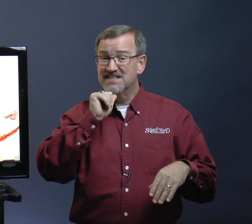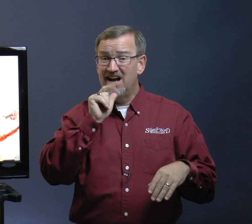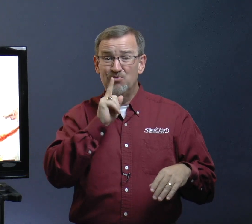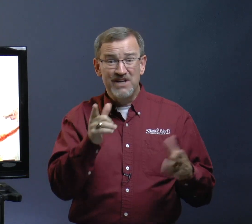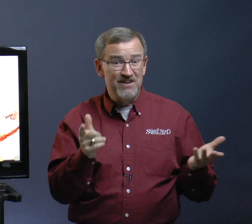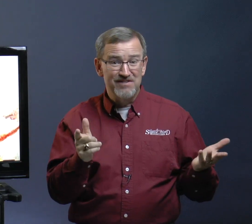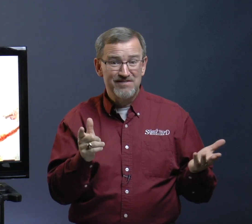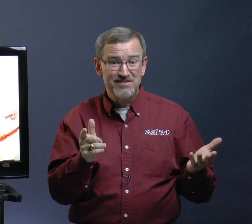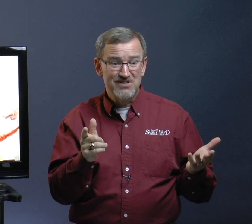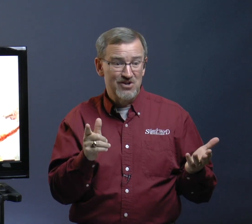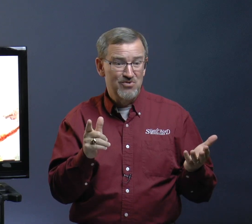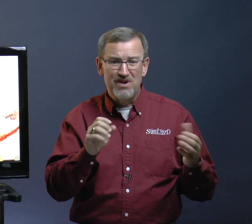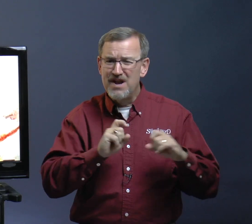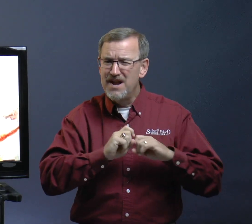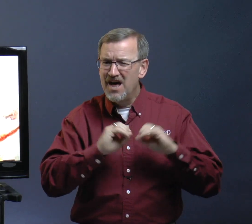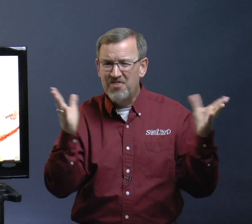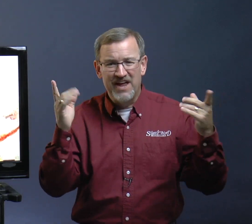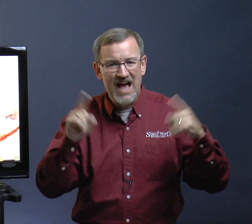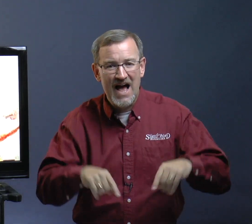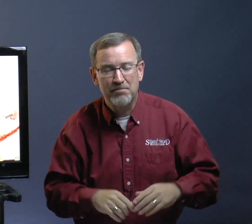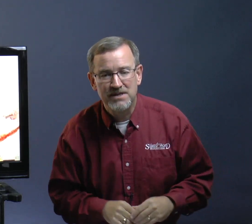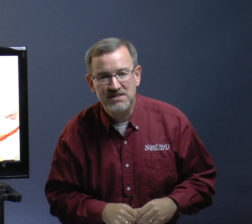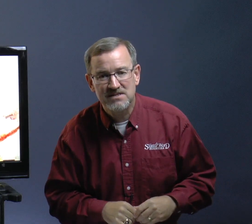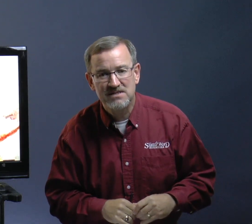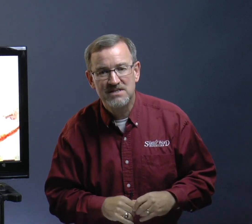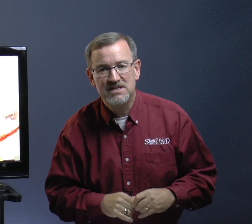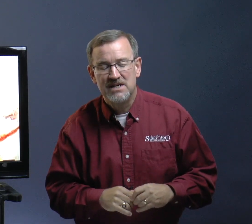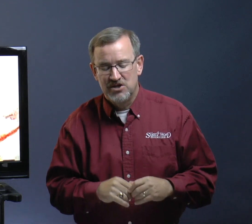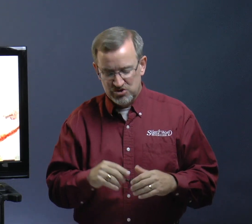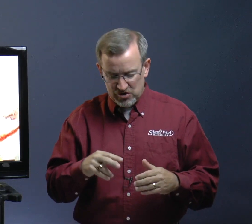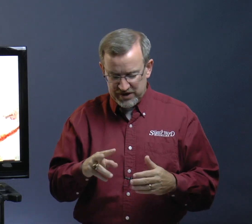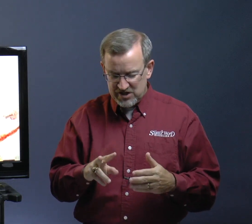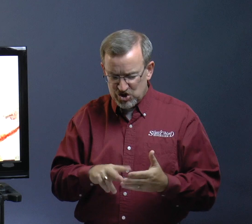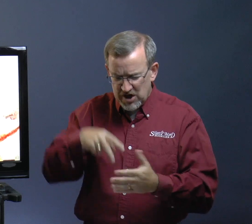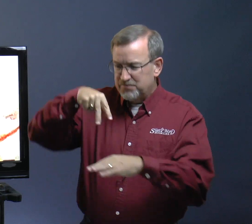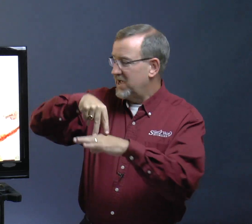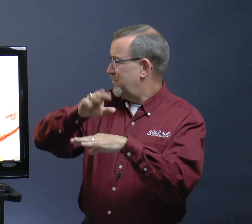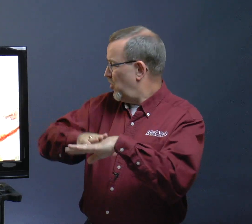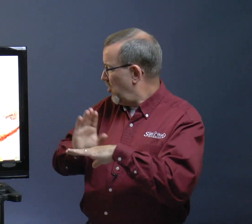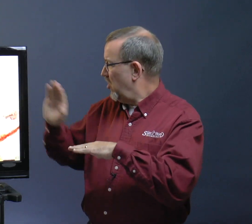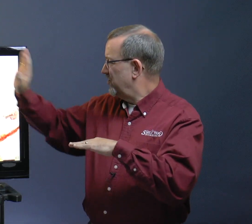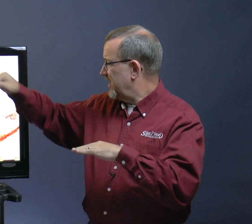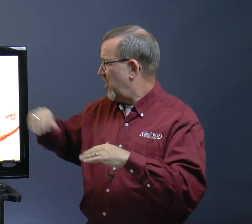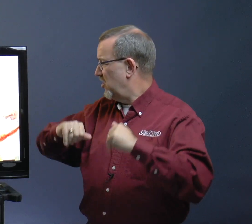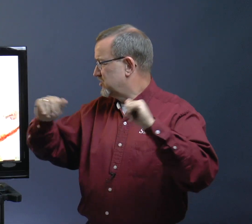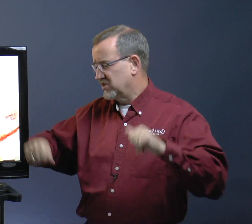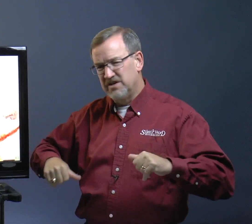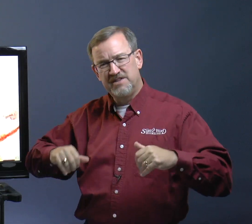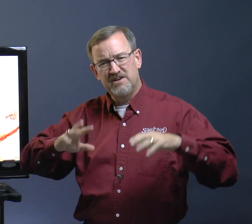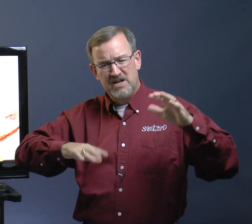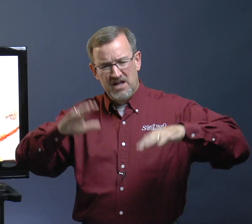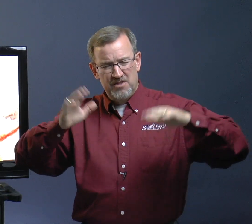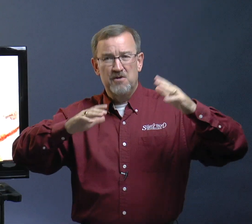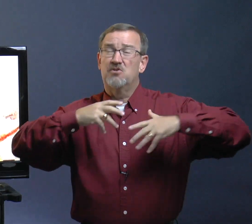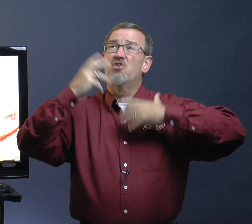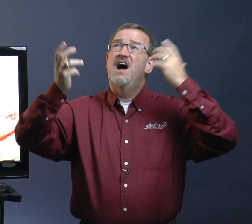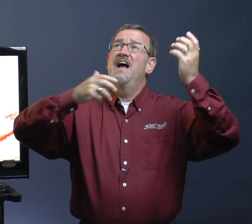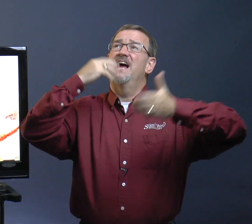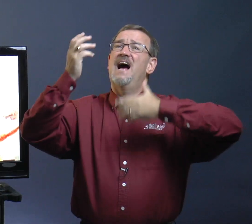not real, so nothing happens. So they jumped up on the altar and they're crying out